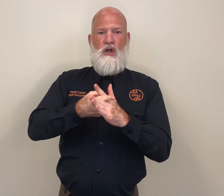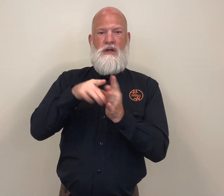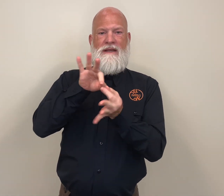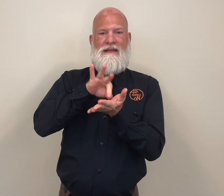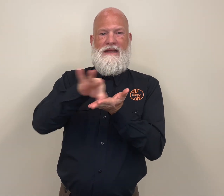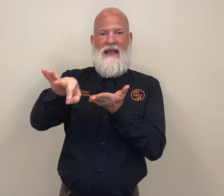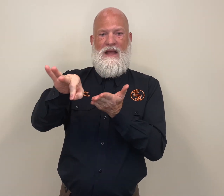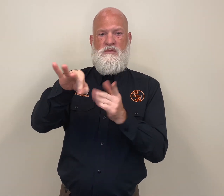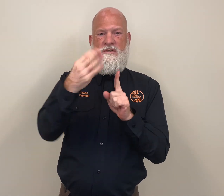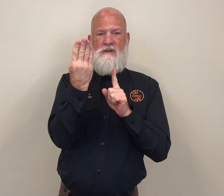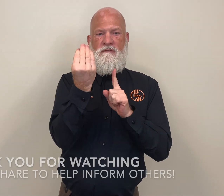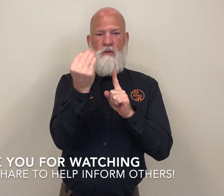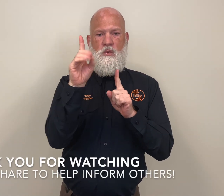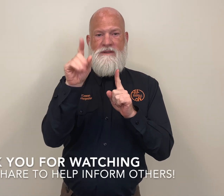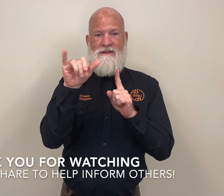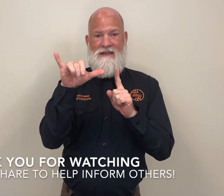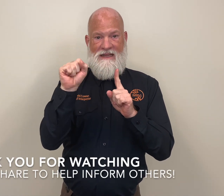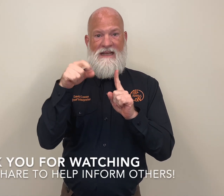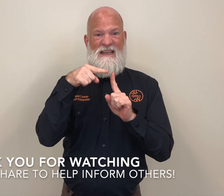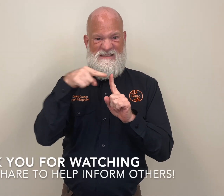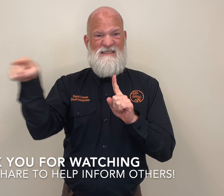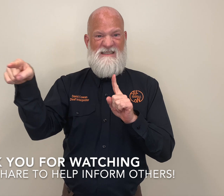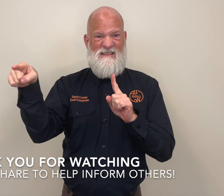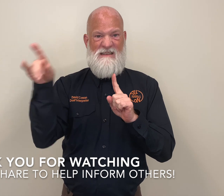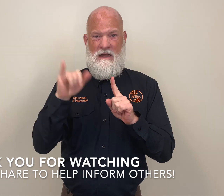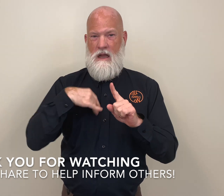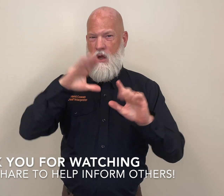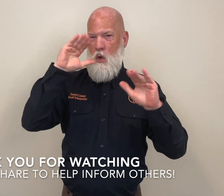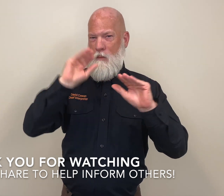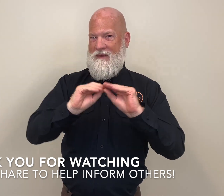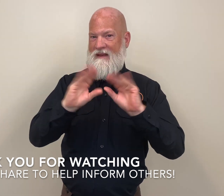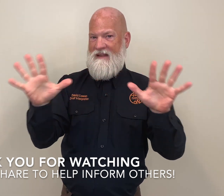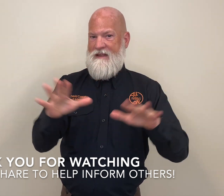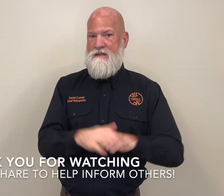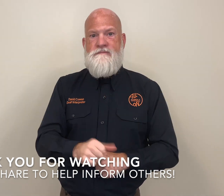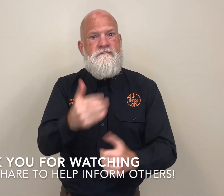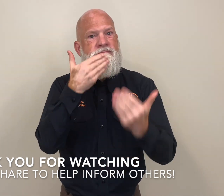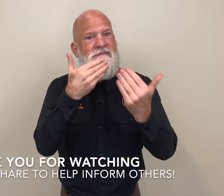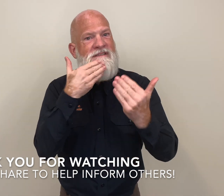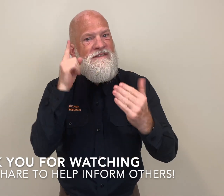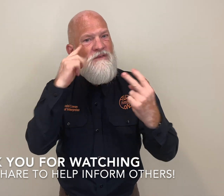Thank you very much for watching. Please like and share this video to help inform others.